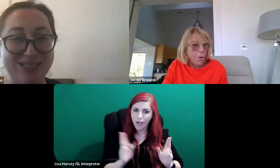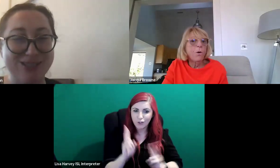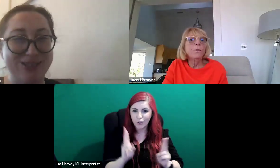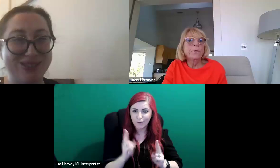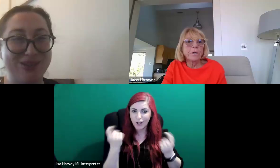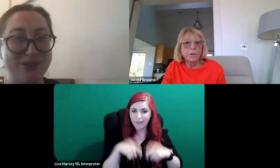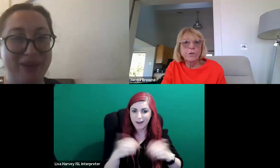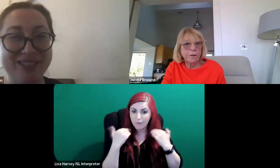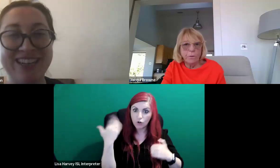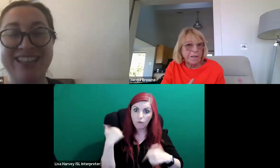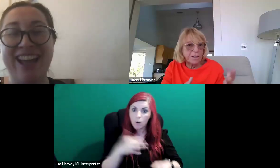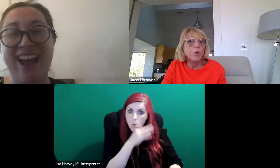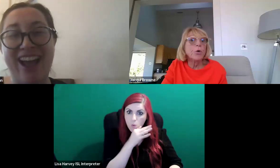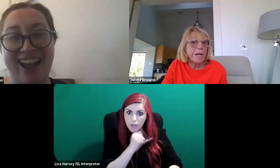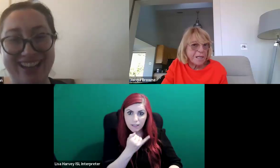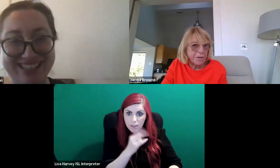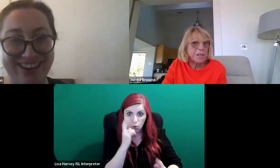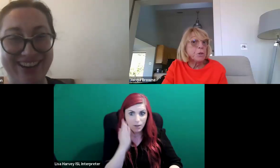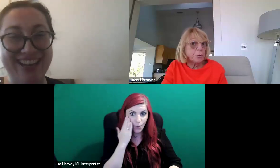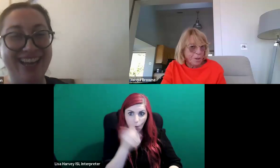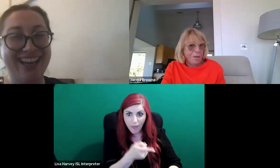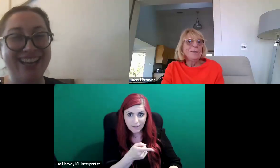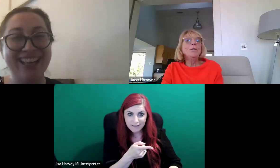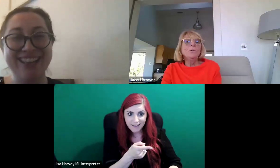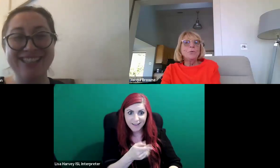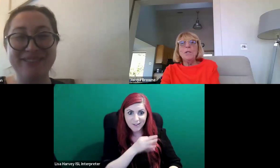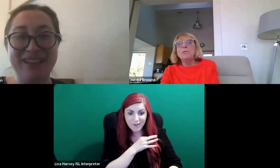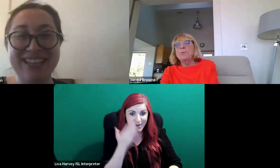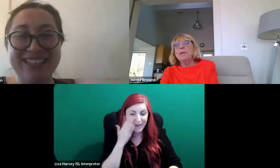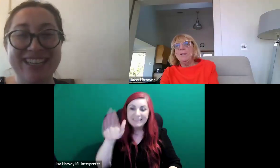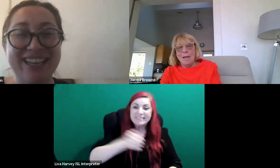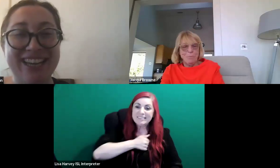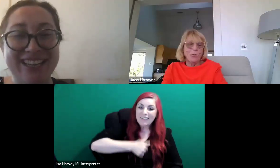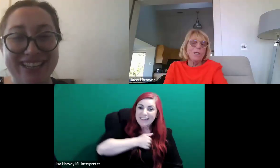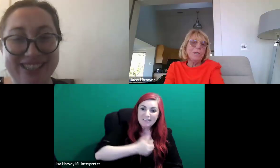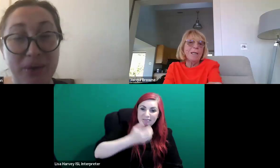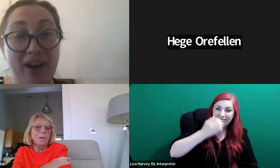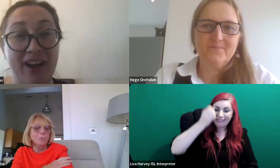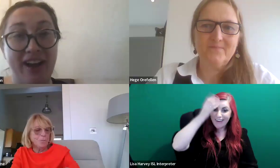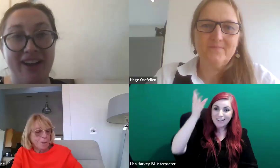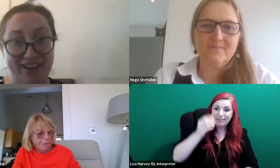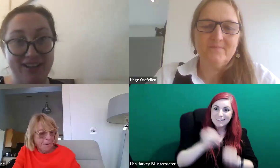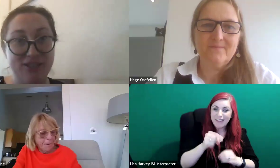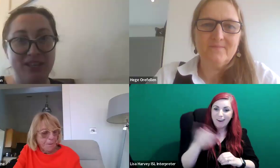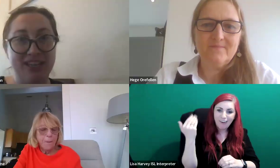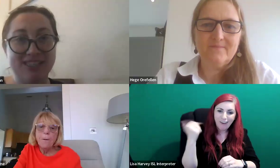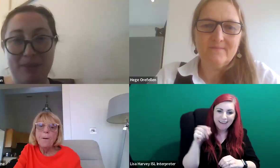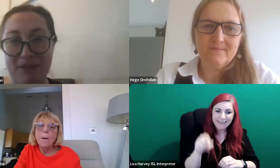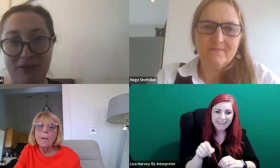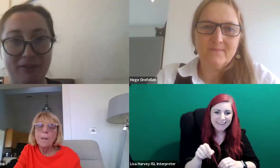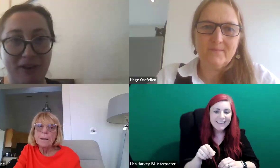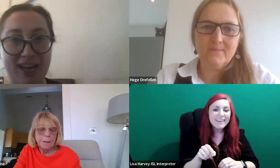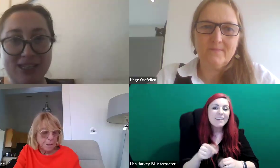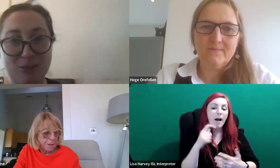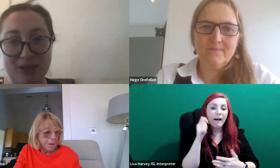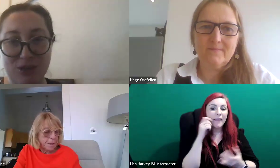main presentation. Oh, So very good good. reminder. Well, I didn't know that now. That's Sorry, new that's on information me. for me. Yeah, great. Thank So you. I do think it's